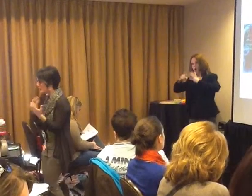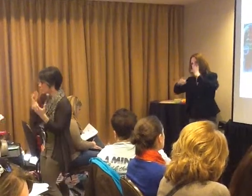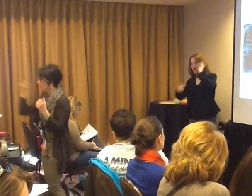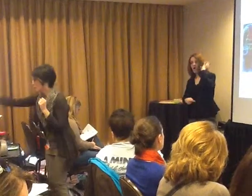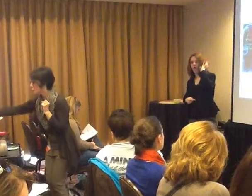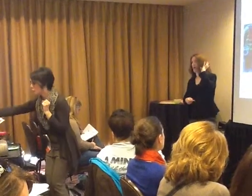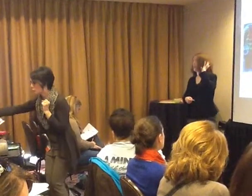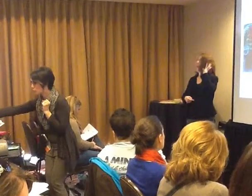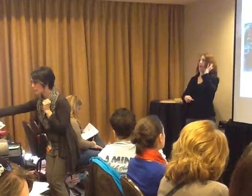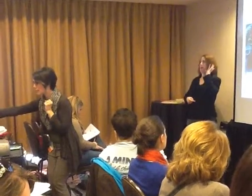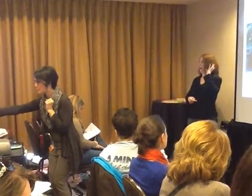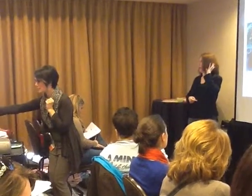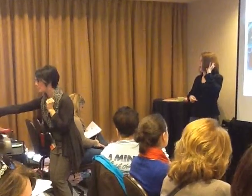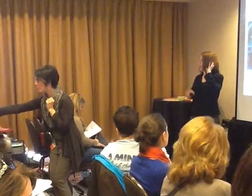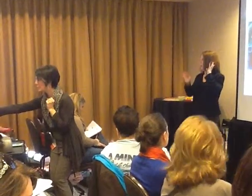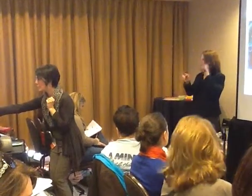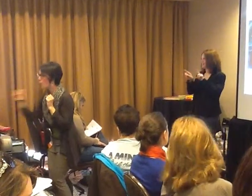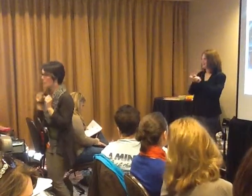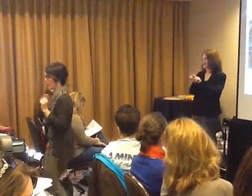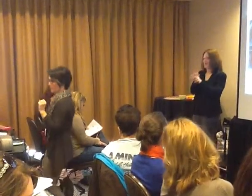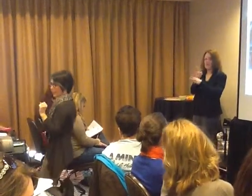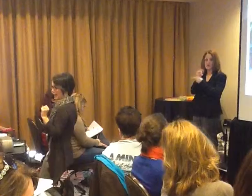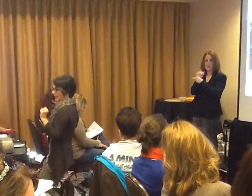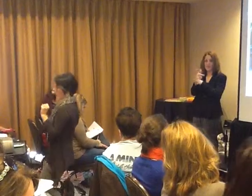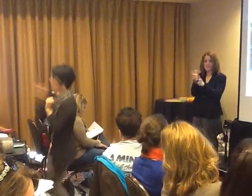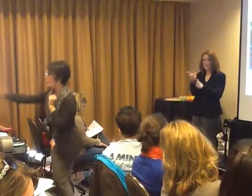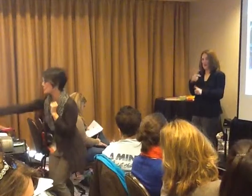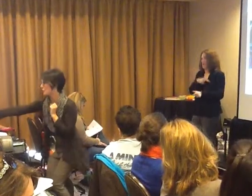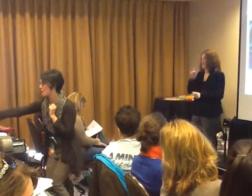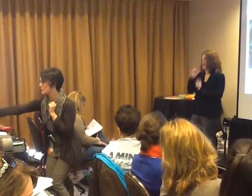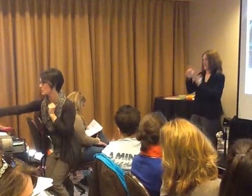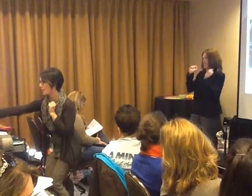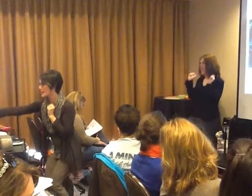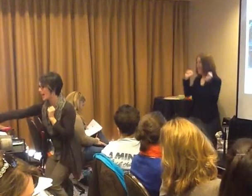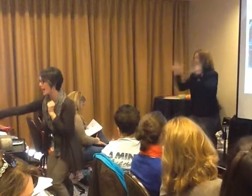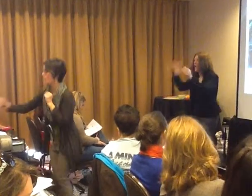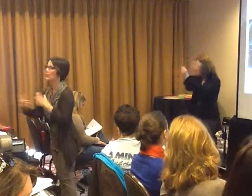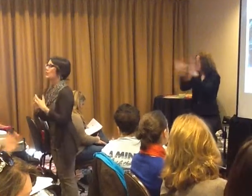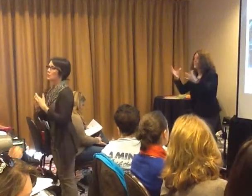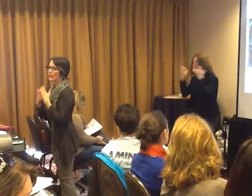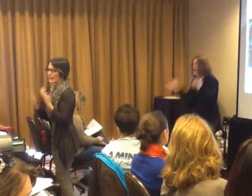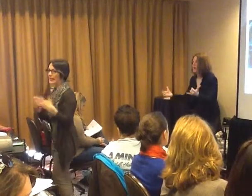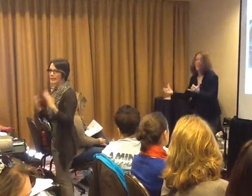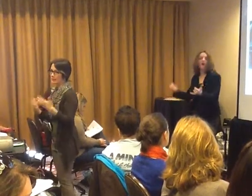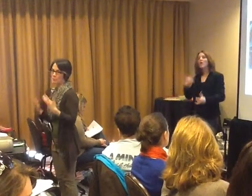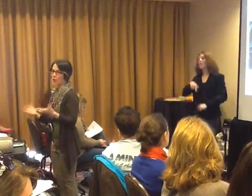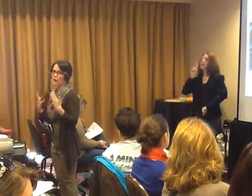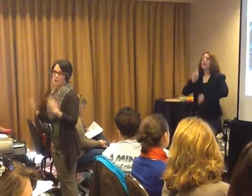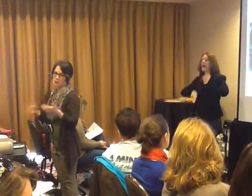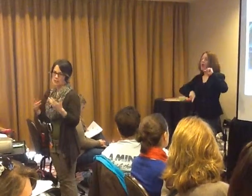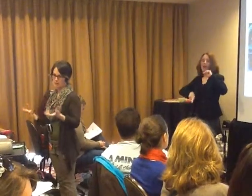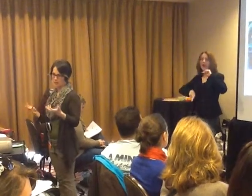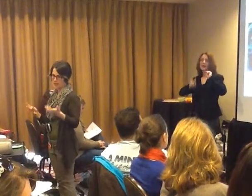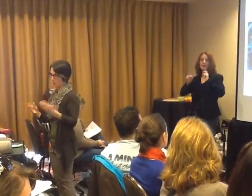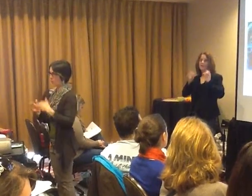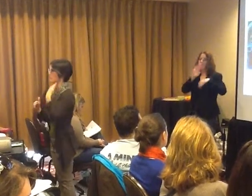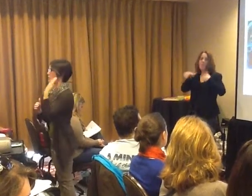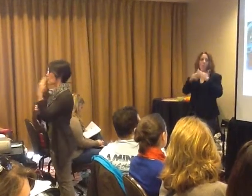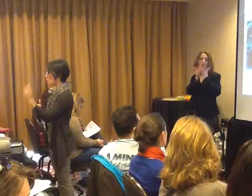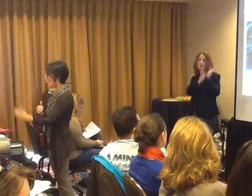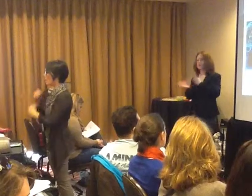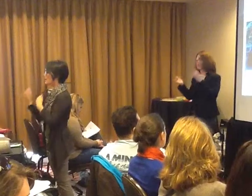the like rabbit speed, you know, we're like, we got to give them all the strategies right now. We can't give them all the strategies right